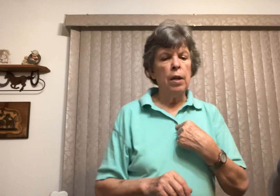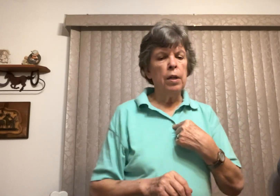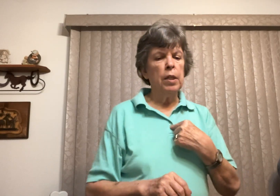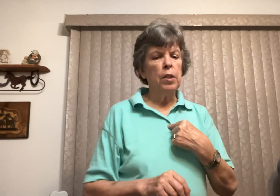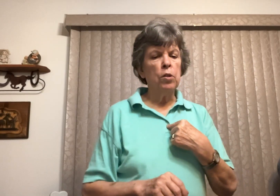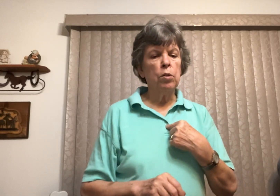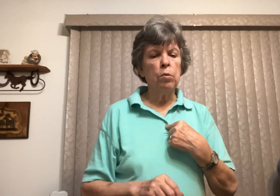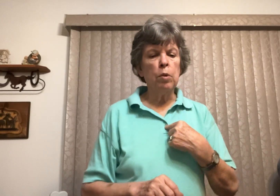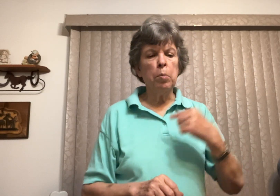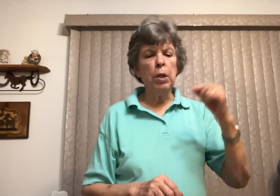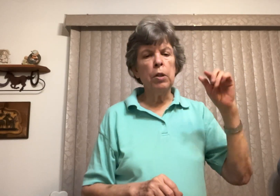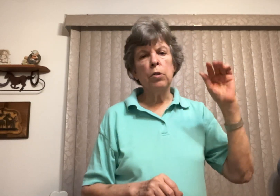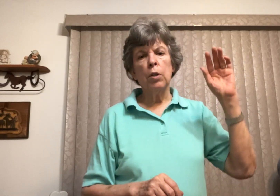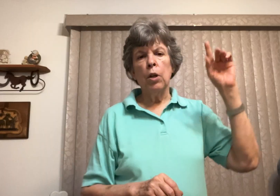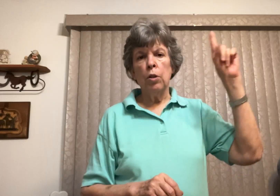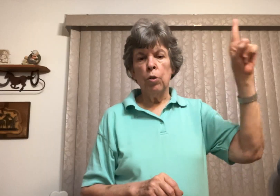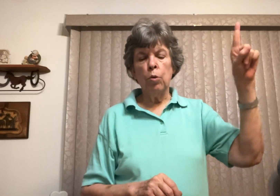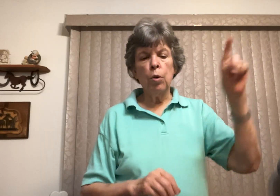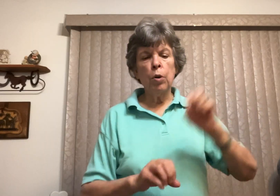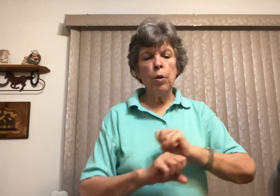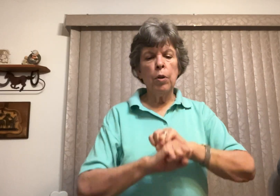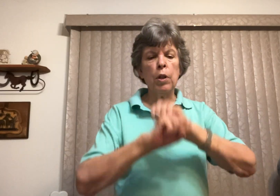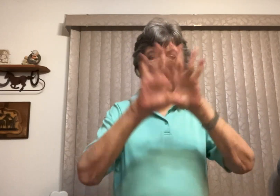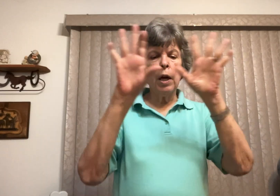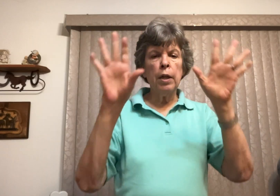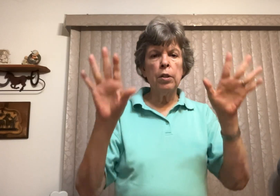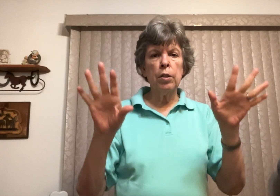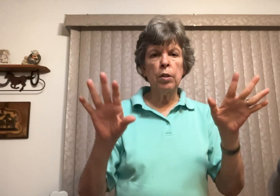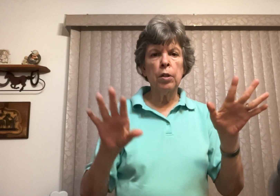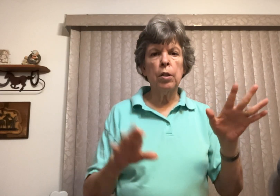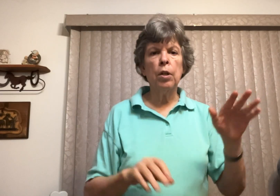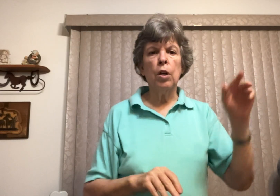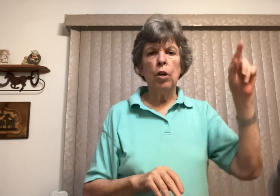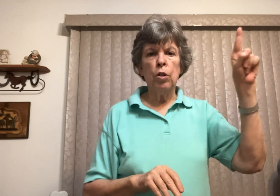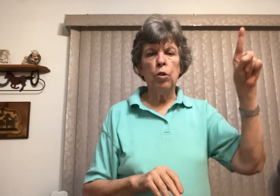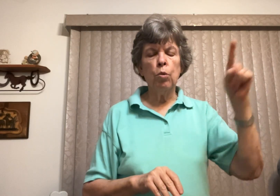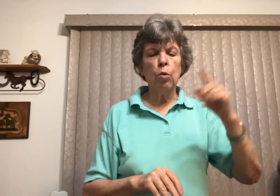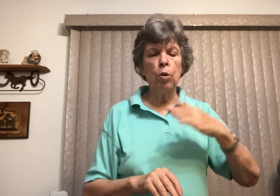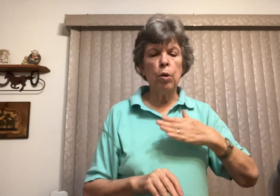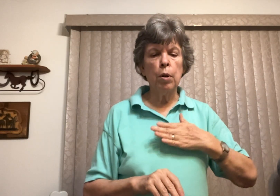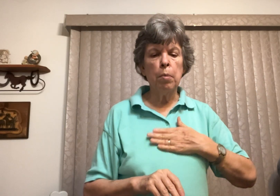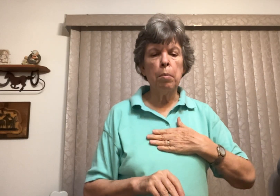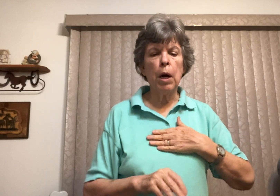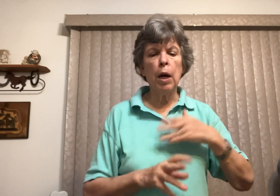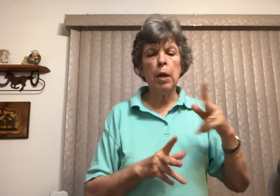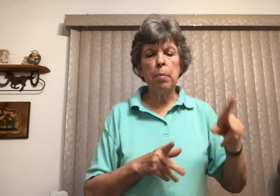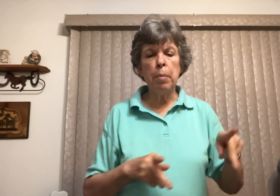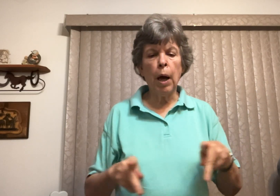And then this repeats, you're the light, you're my